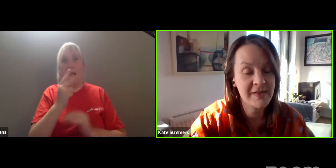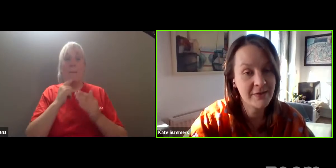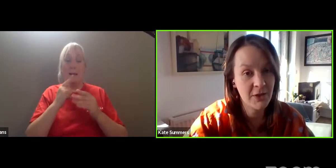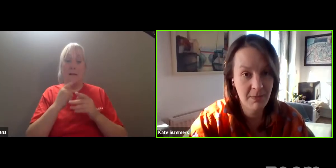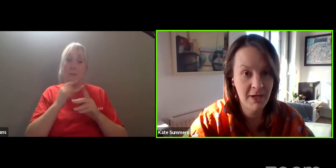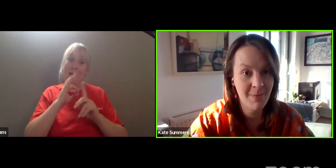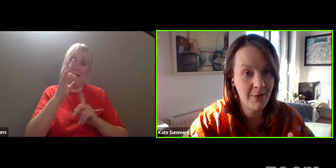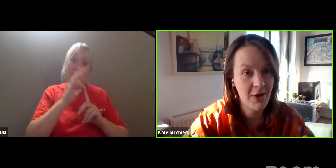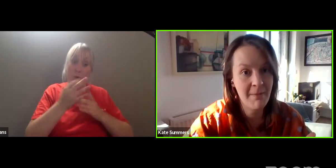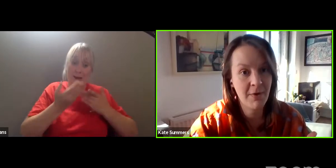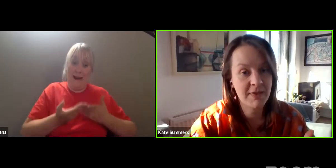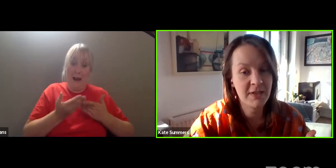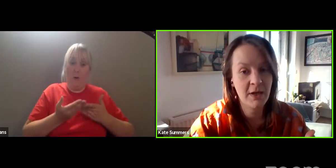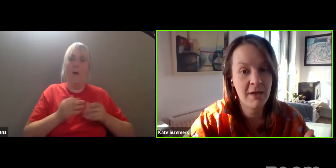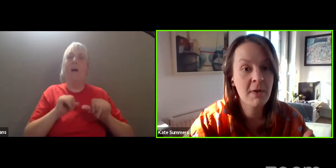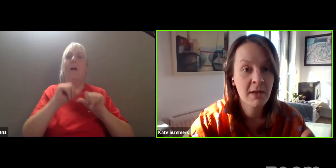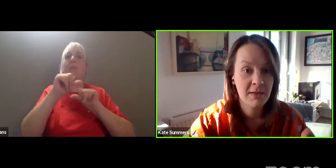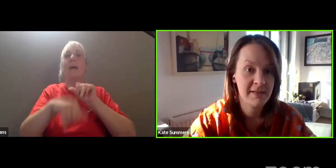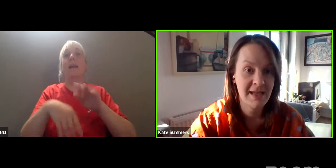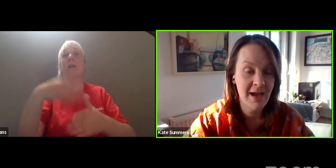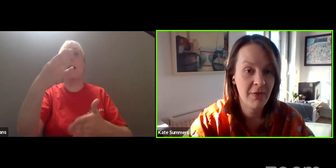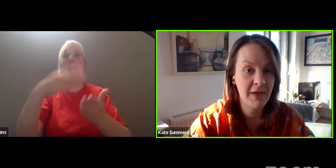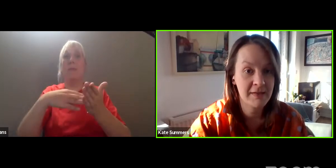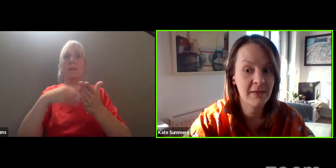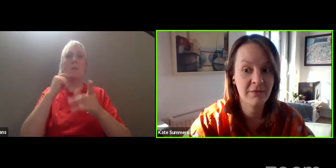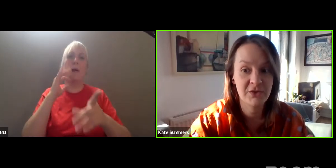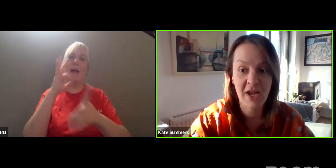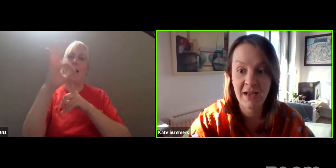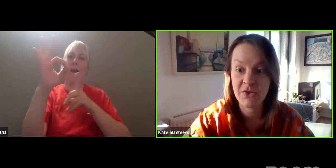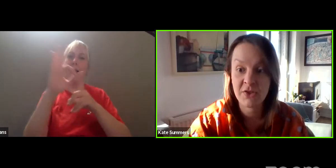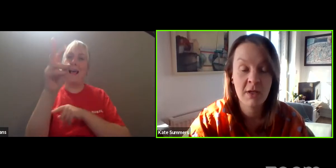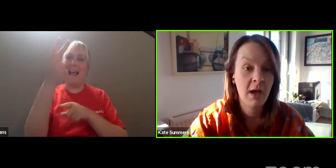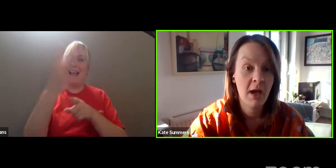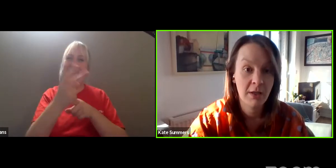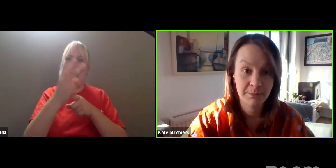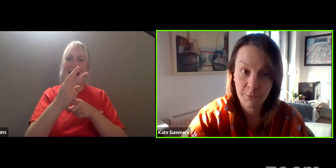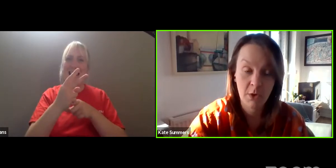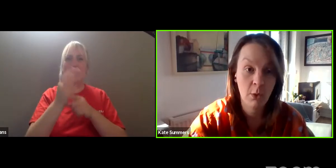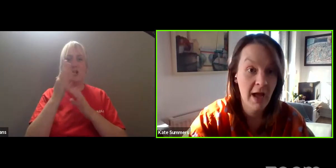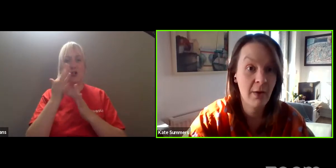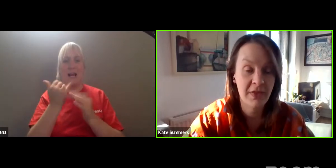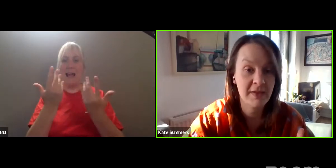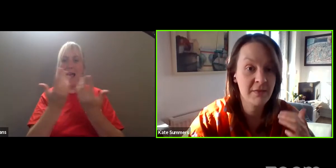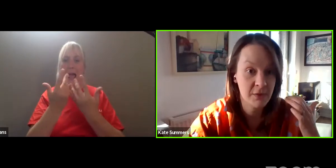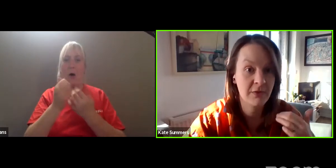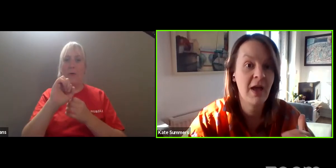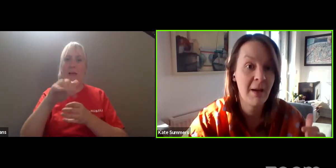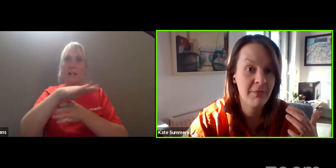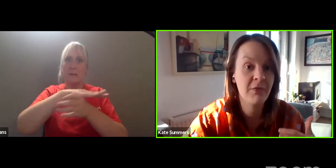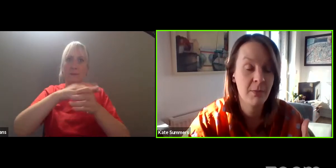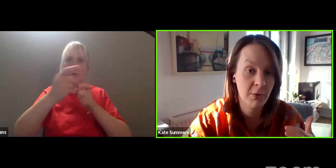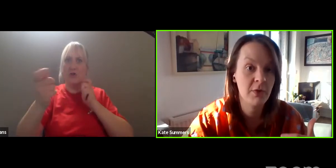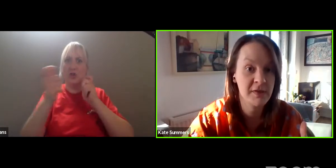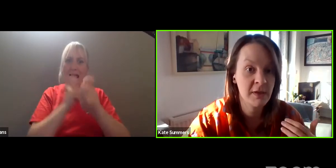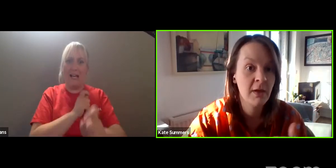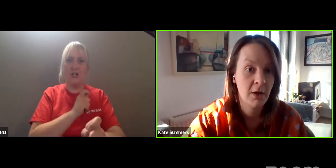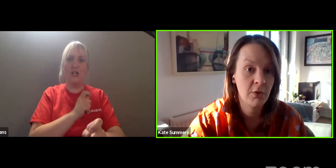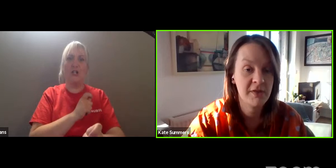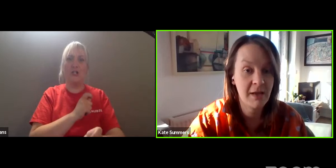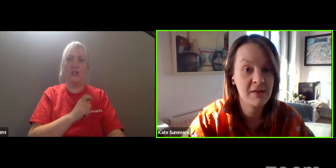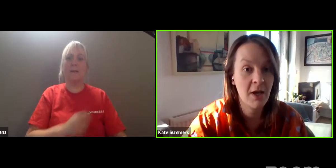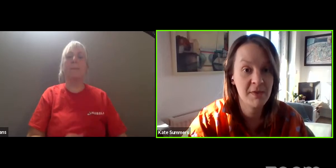going to revisit them in about 9 months' time to see how things have changed, or how things have sort of happened for them